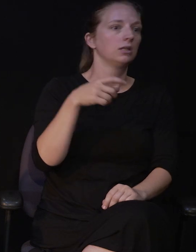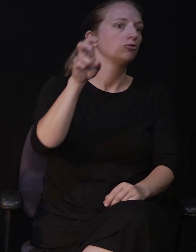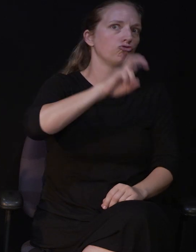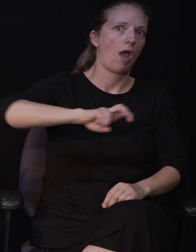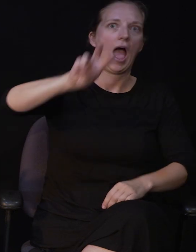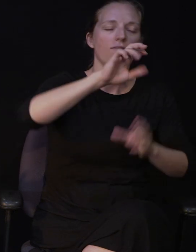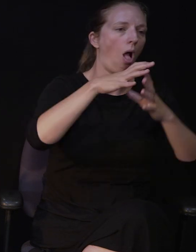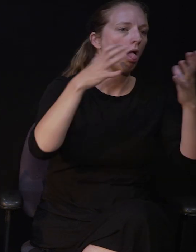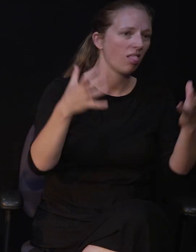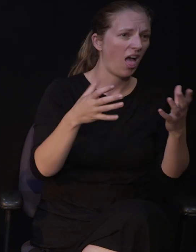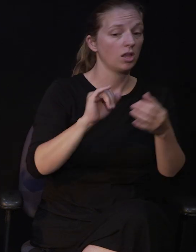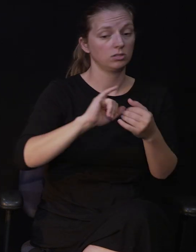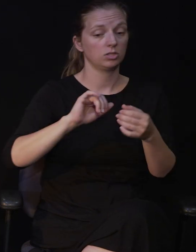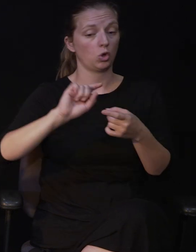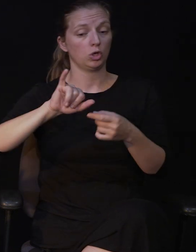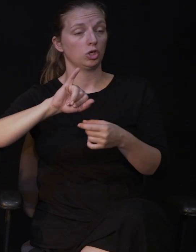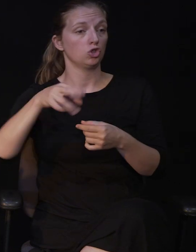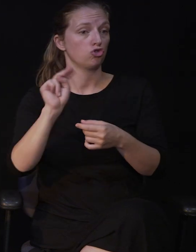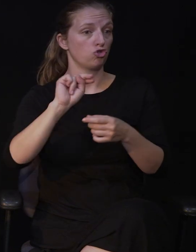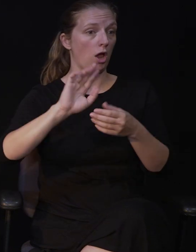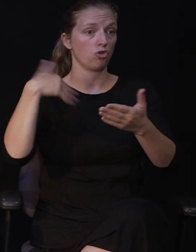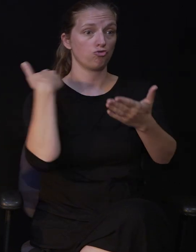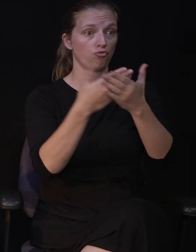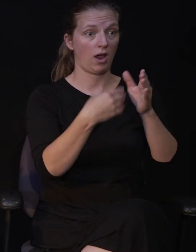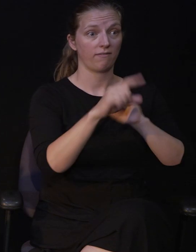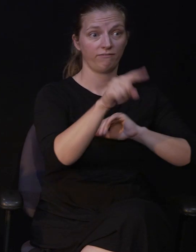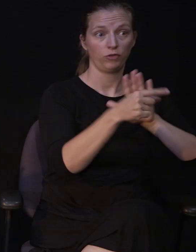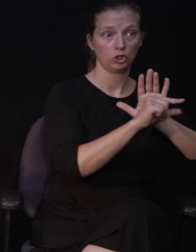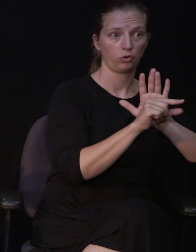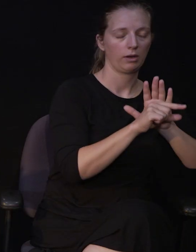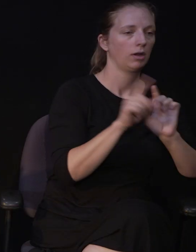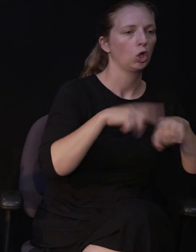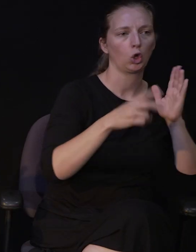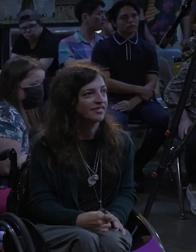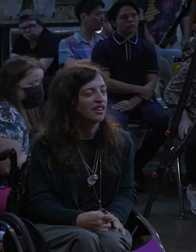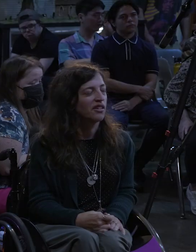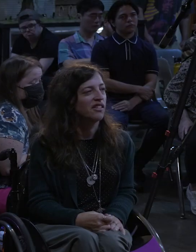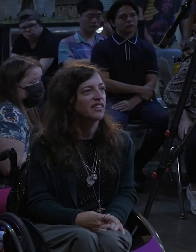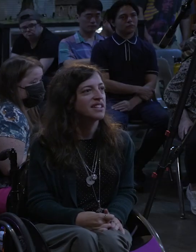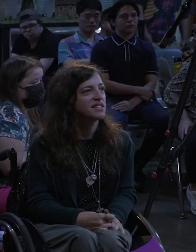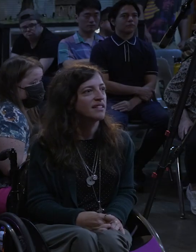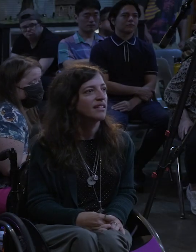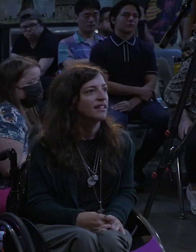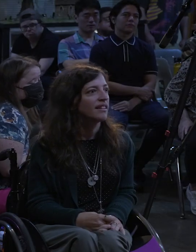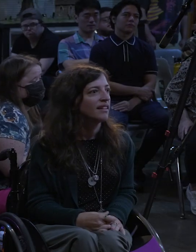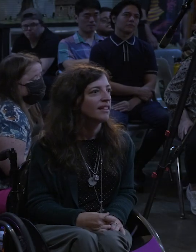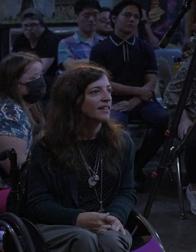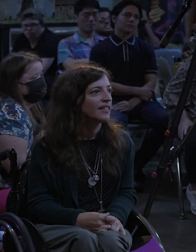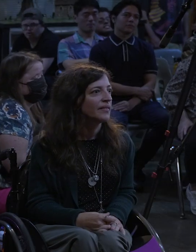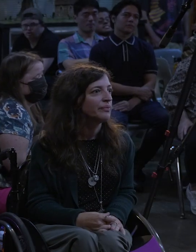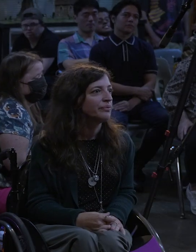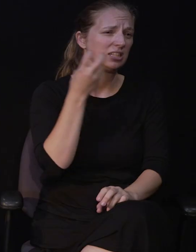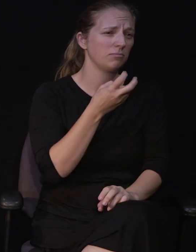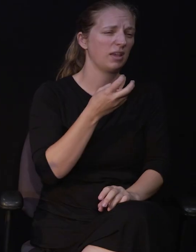he had a speech impediment with his R's, which is tricky, so he was Jonathan Whittle, And people would tease him, which